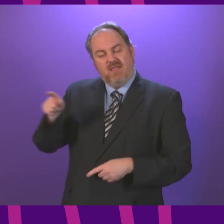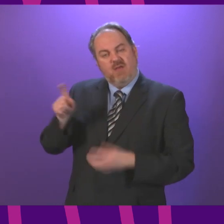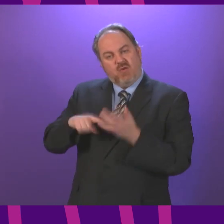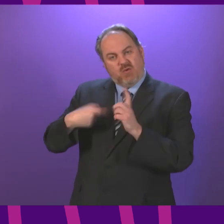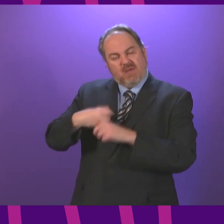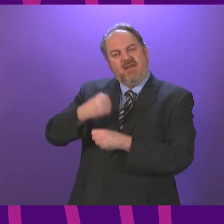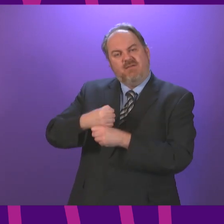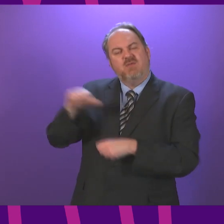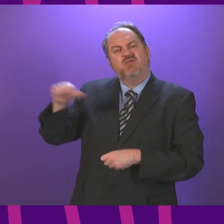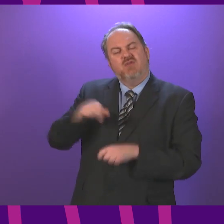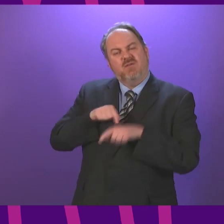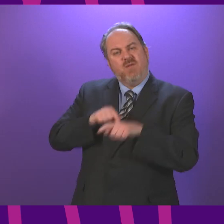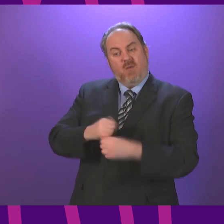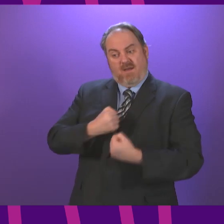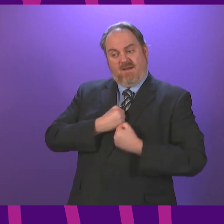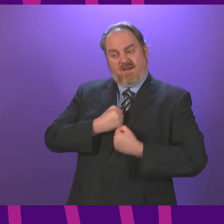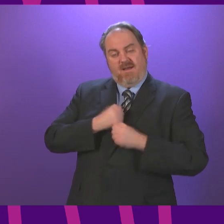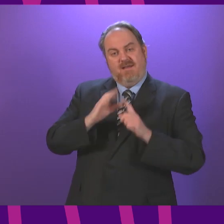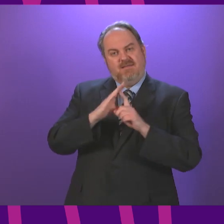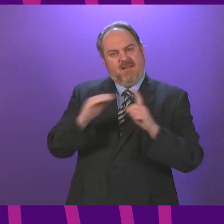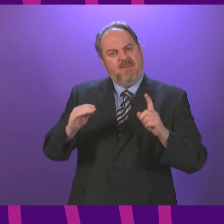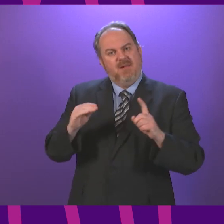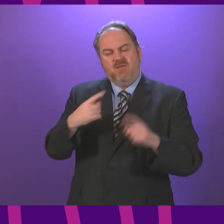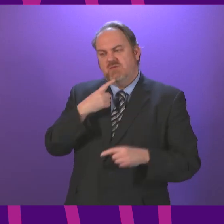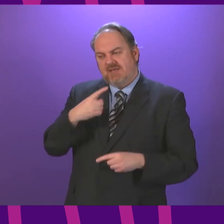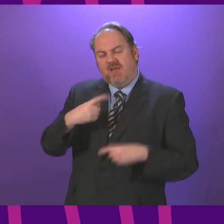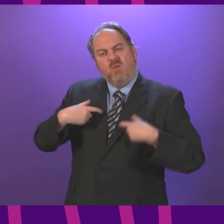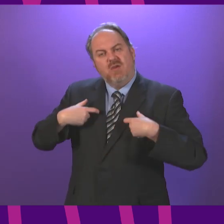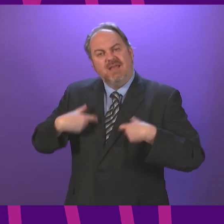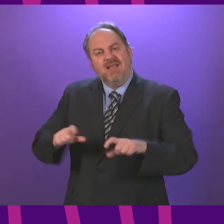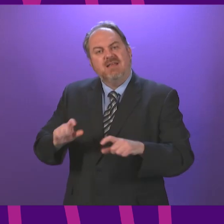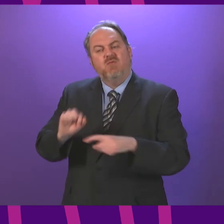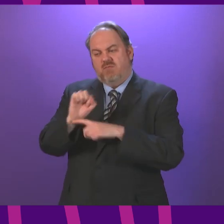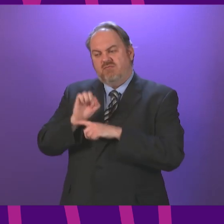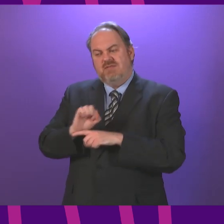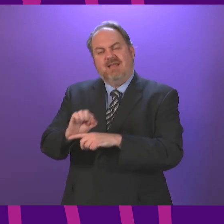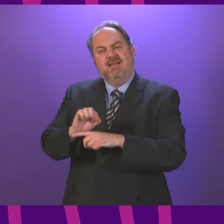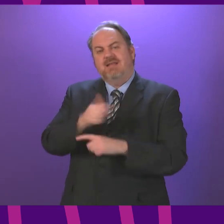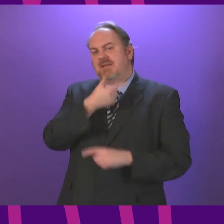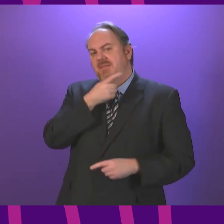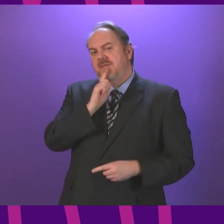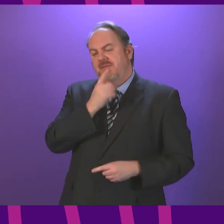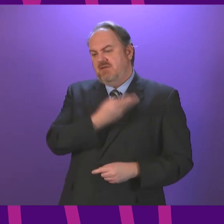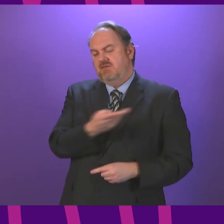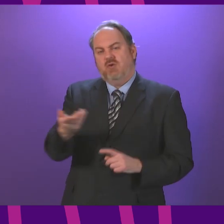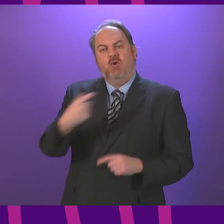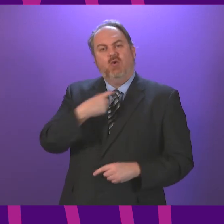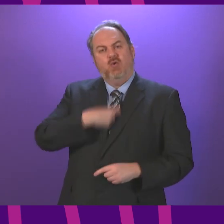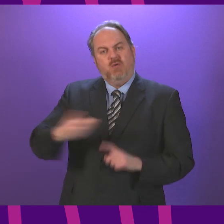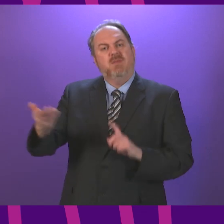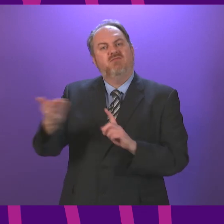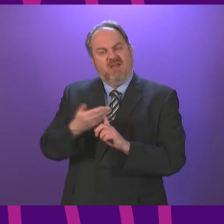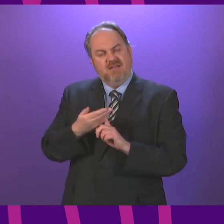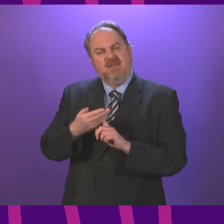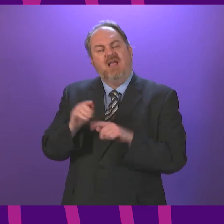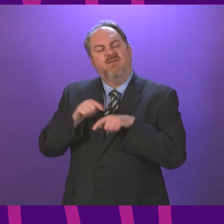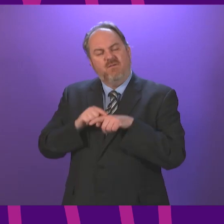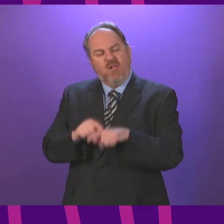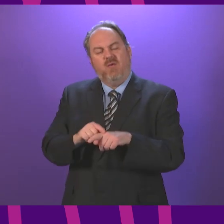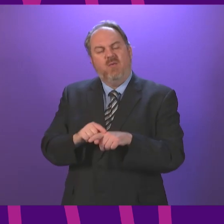but as a minimum it should give a firm commitment to maintaining the existing protections provided by the Human Rights Act and to ensuring full compliance with the European